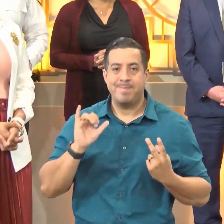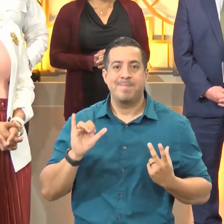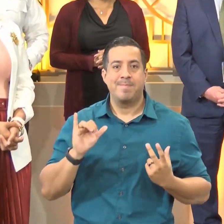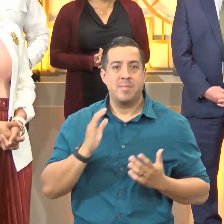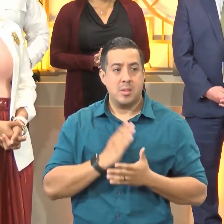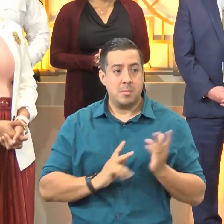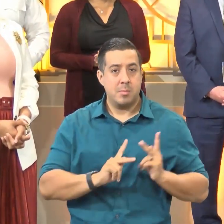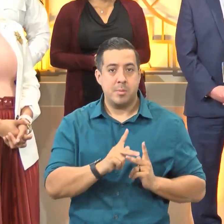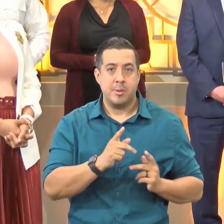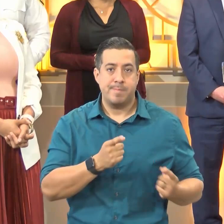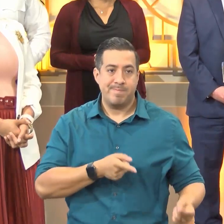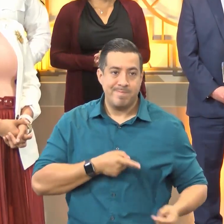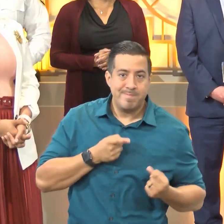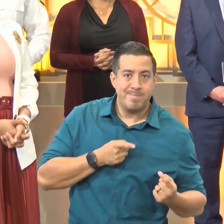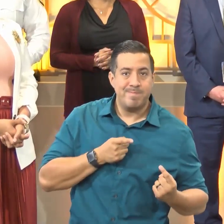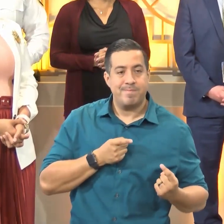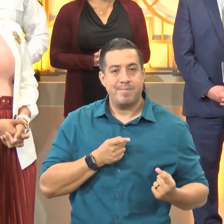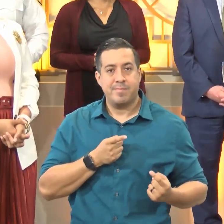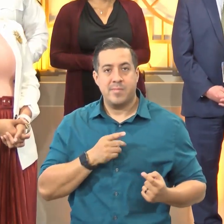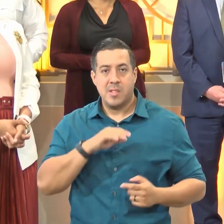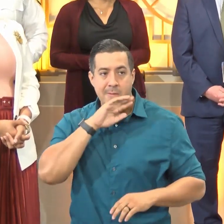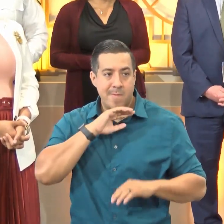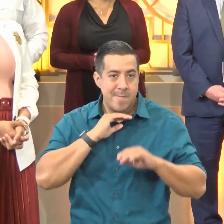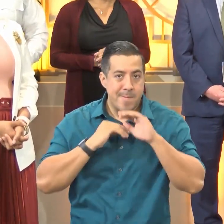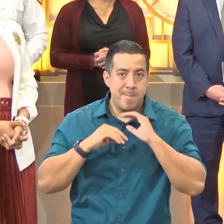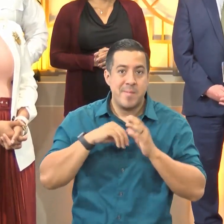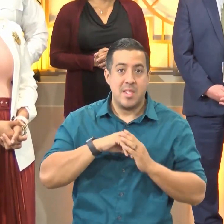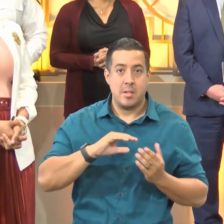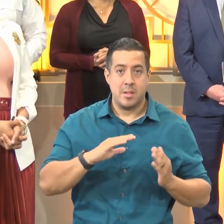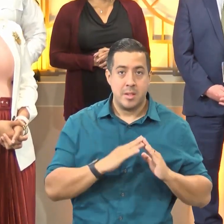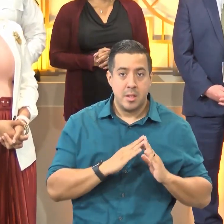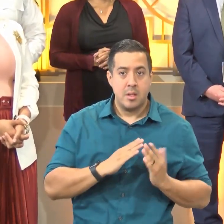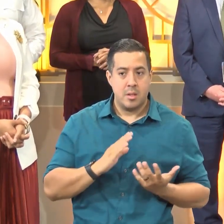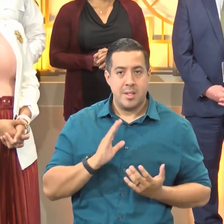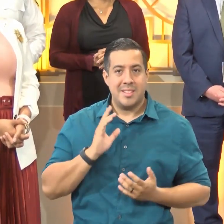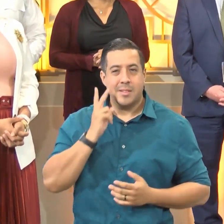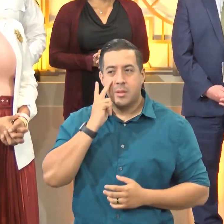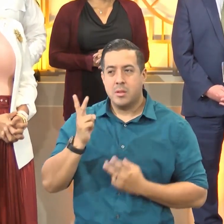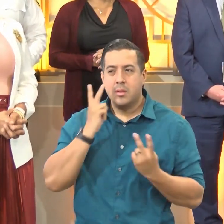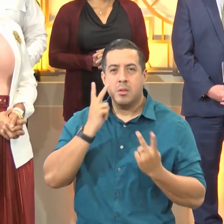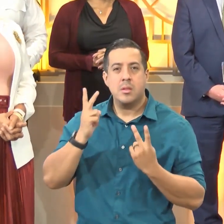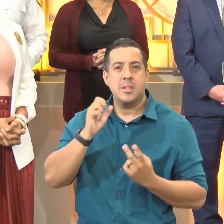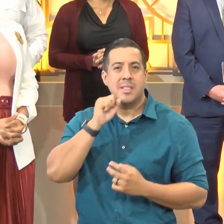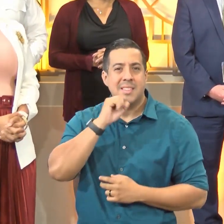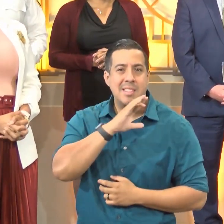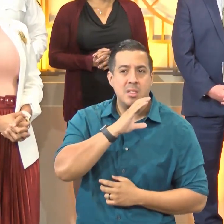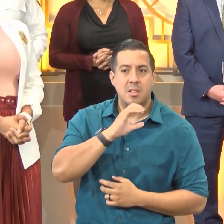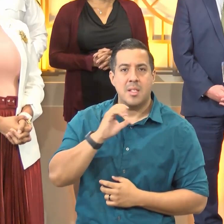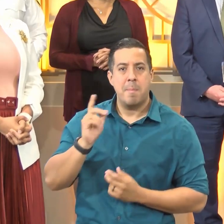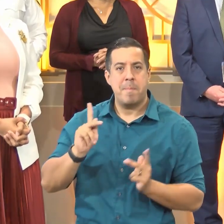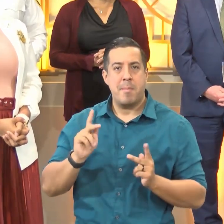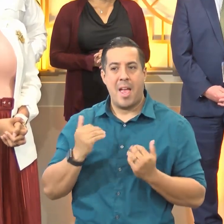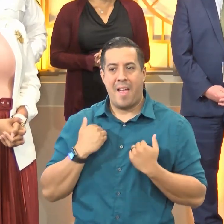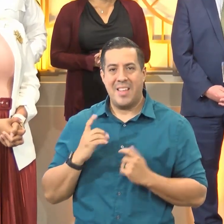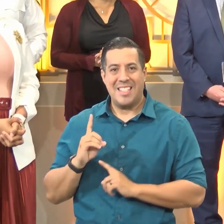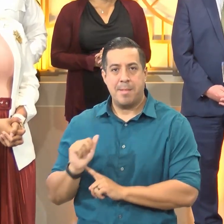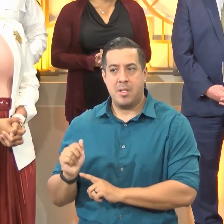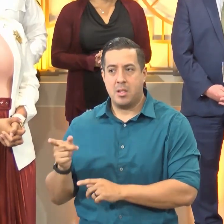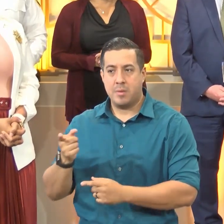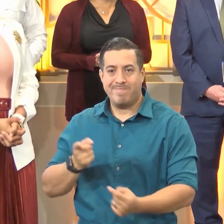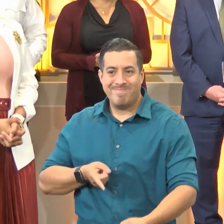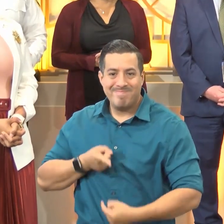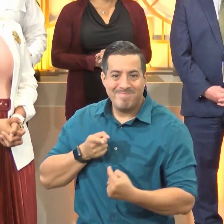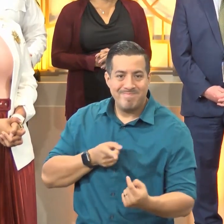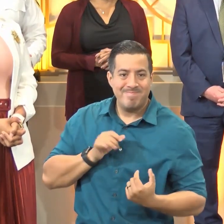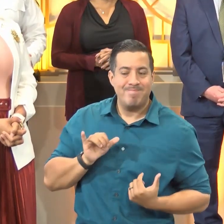that people are having to face in our city, especially our seniors, people who are disabled. And so it's my hope that when